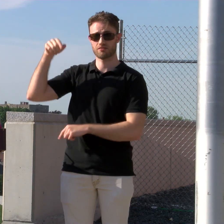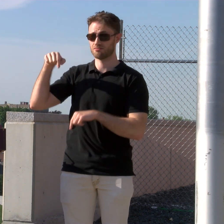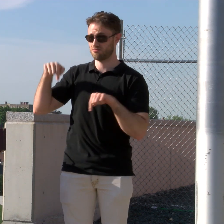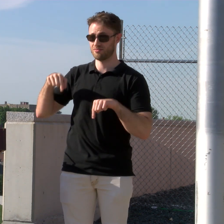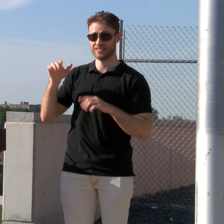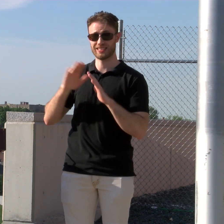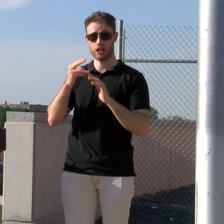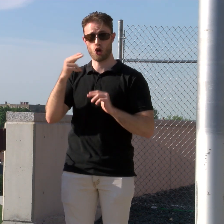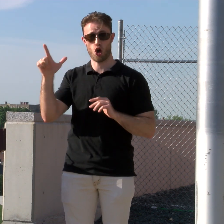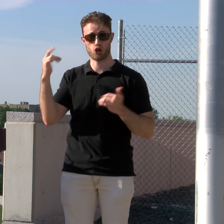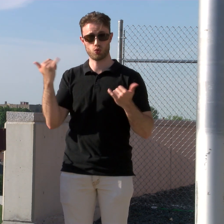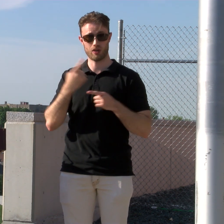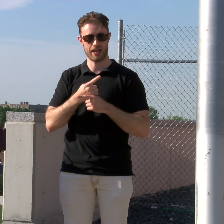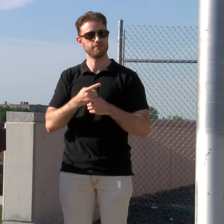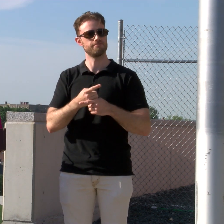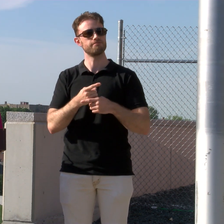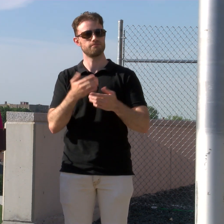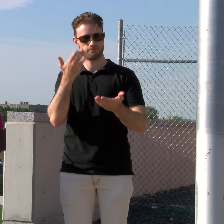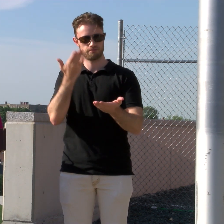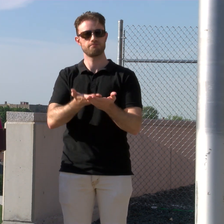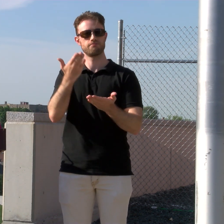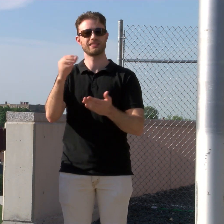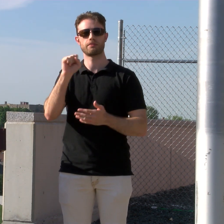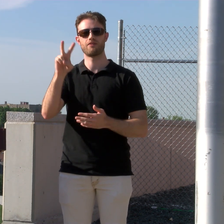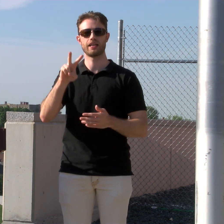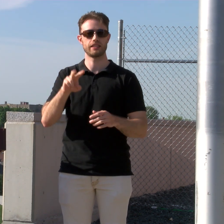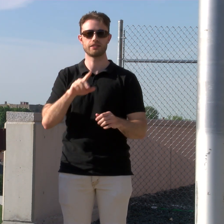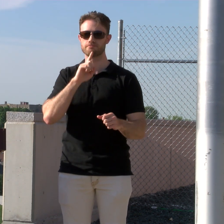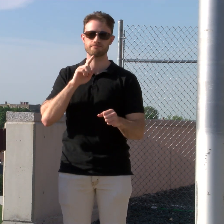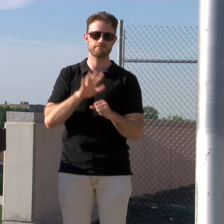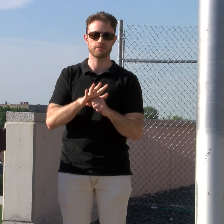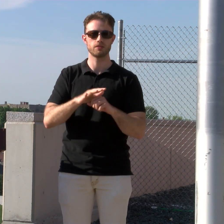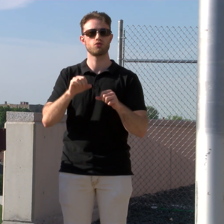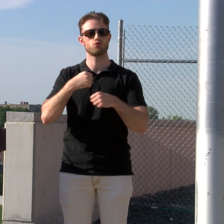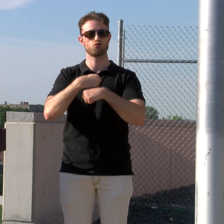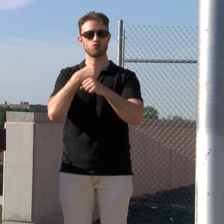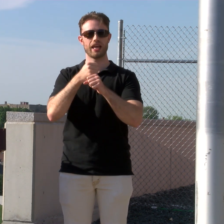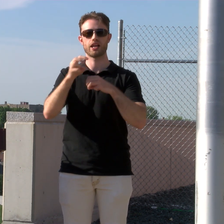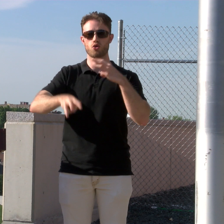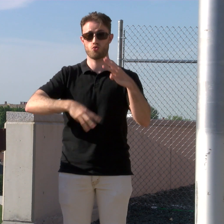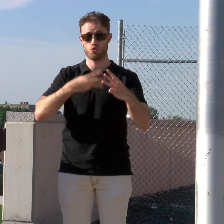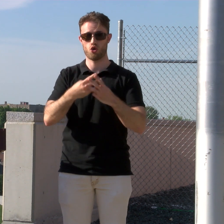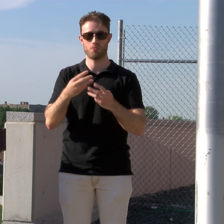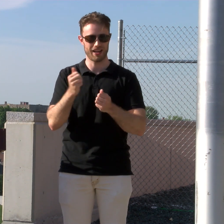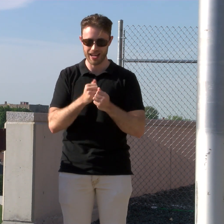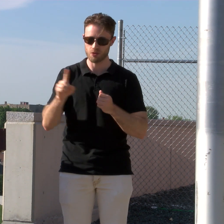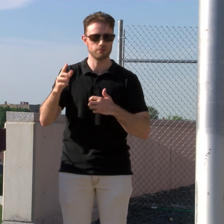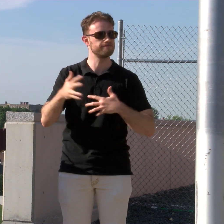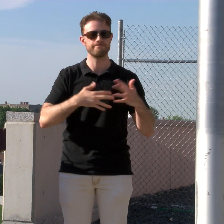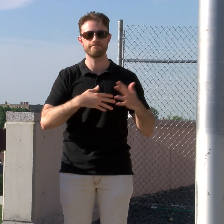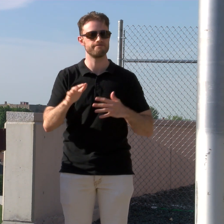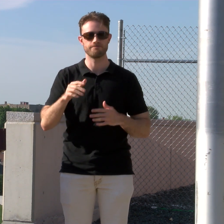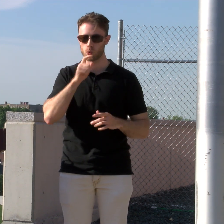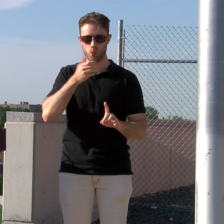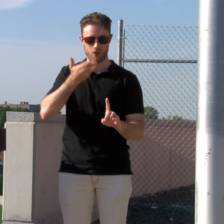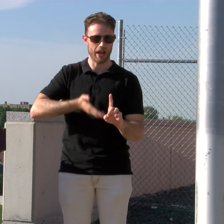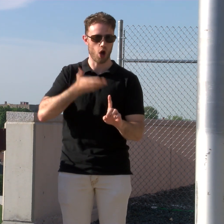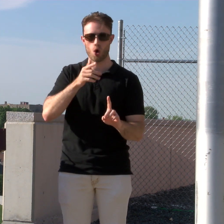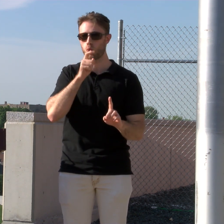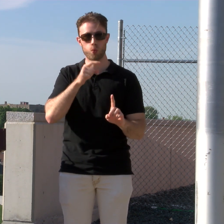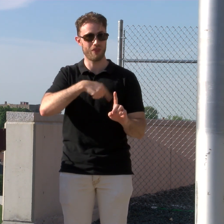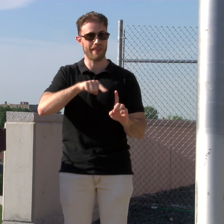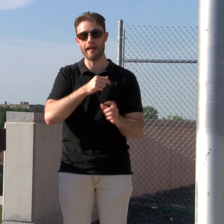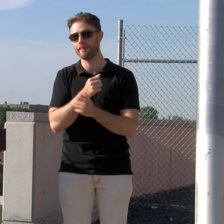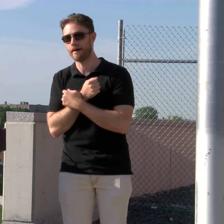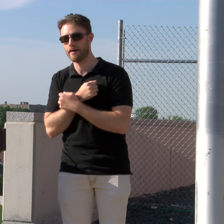City Hall today affirms Somerville's commitment to creating a world where everyone, regardless of who they love